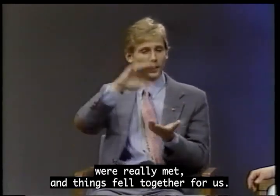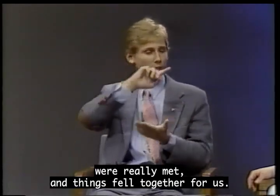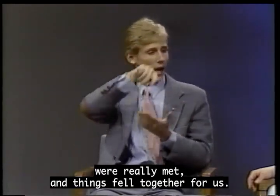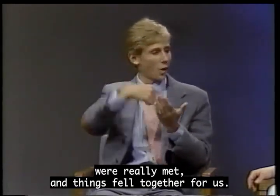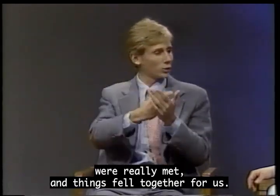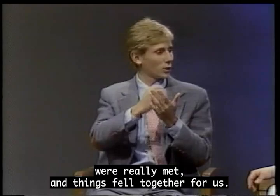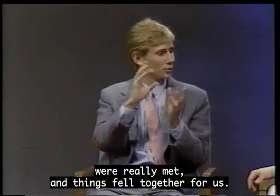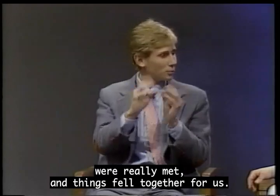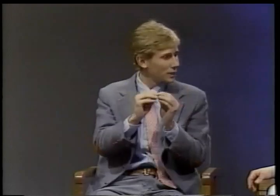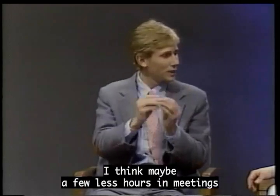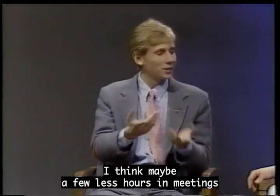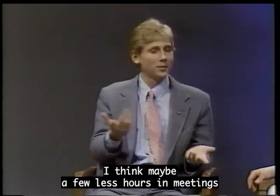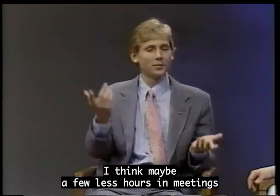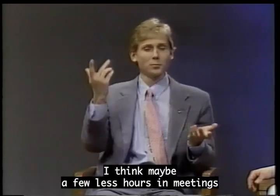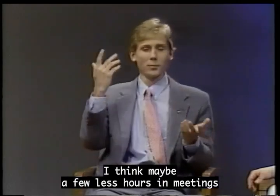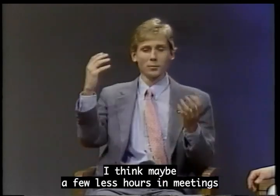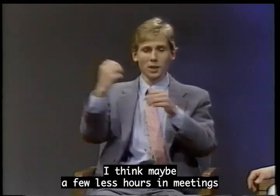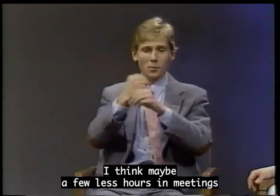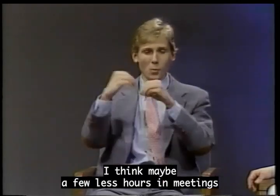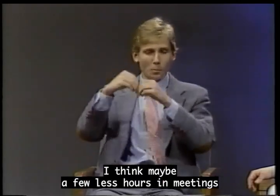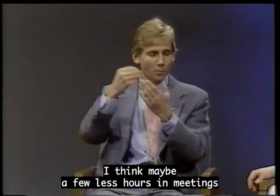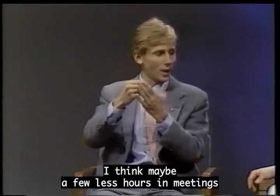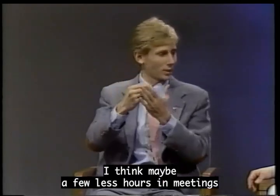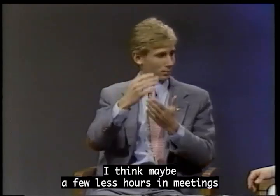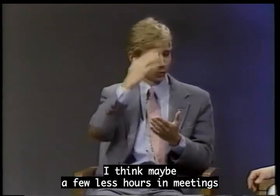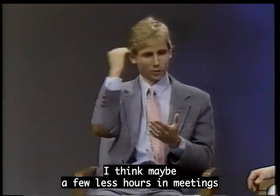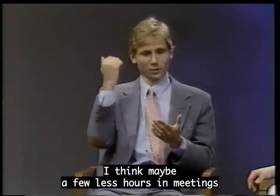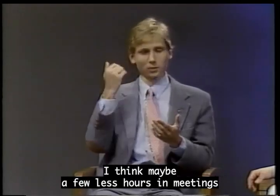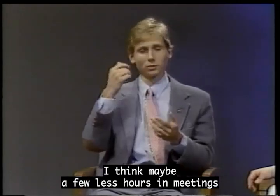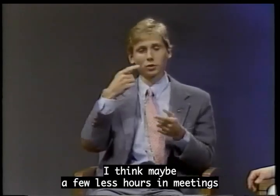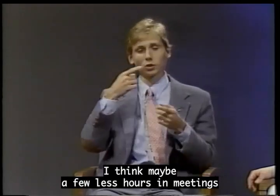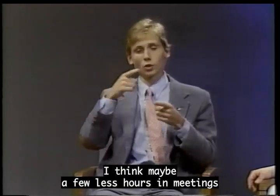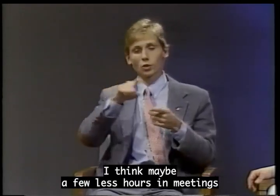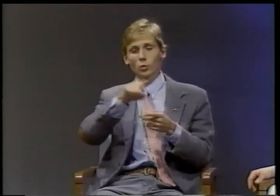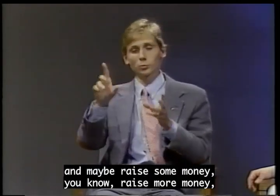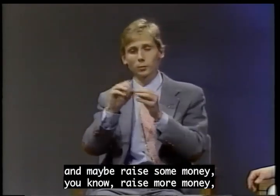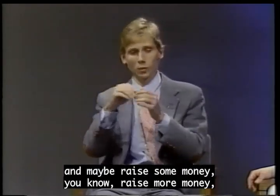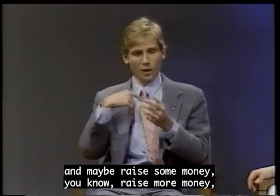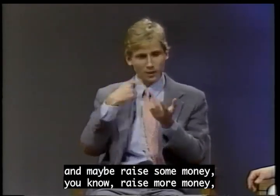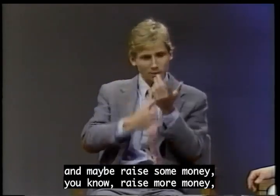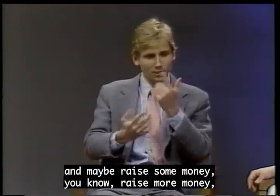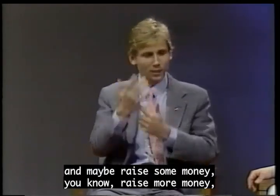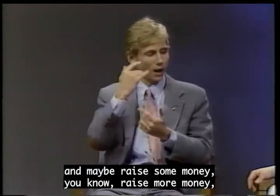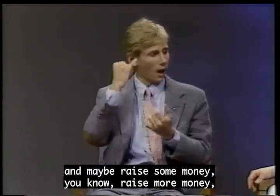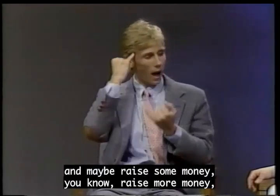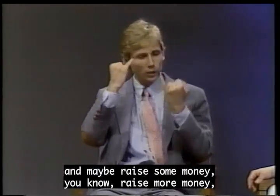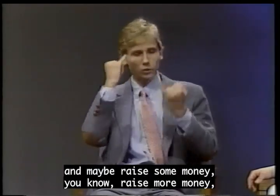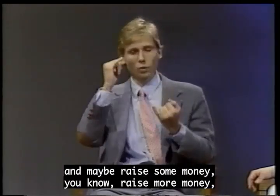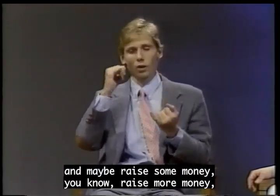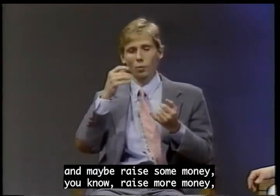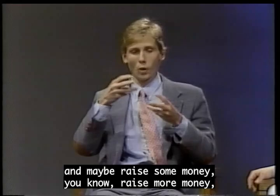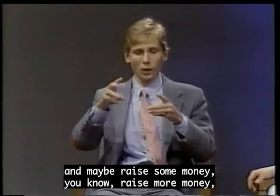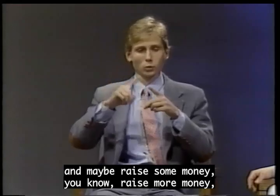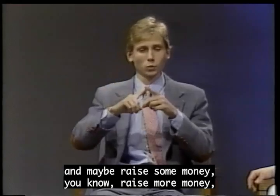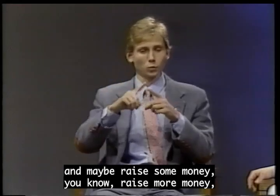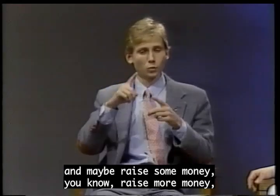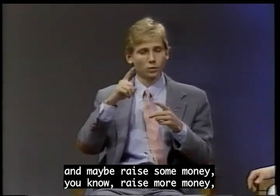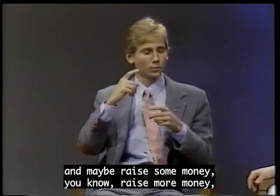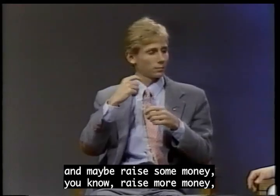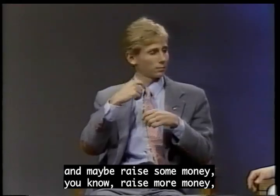us. I think maybe a few less hours of meetings and maybe raise some money, you know,